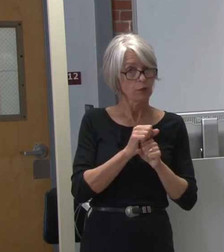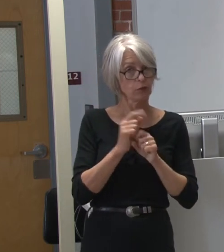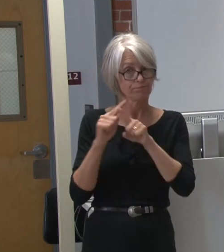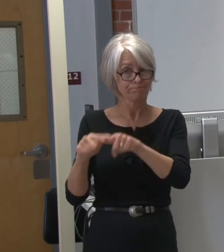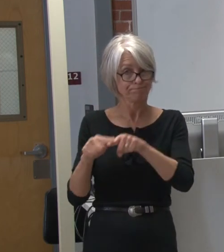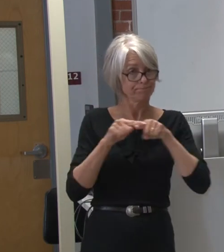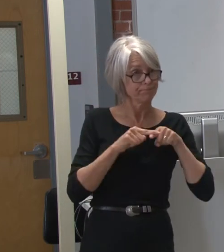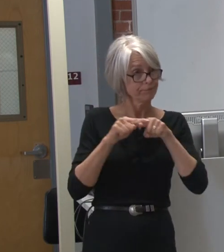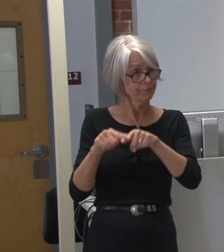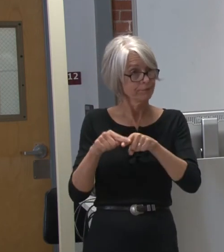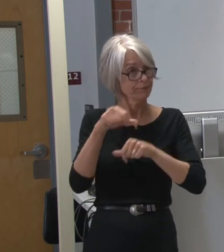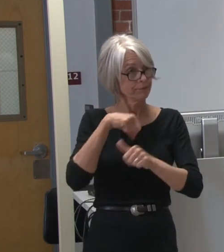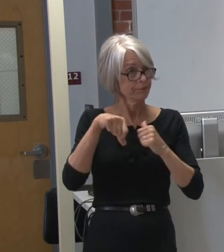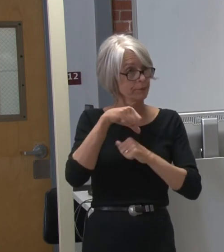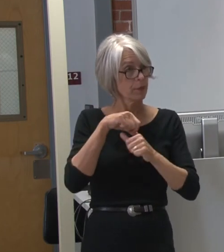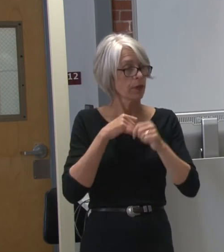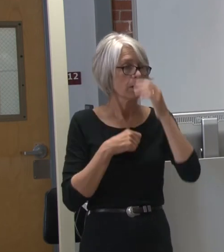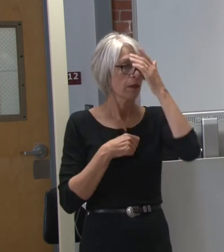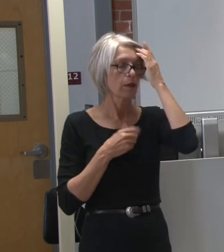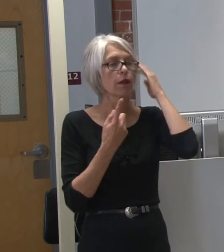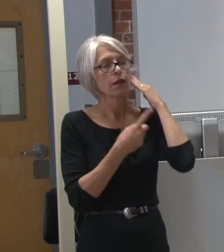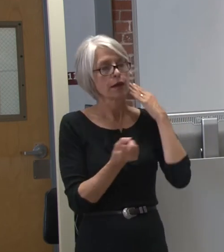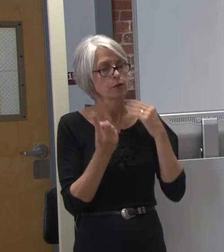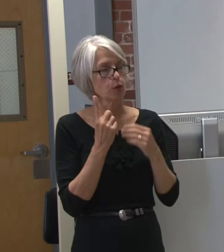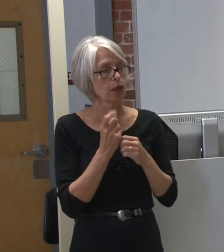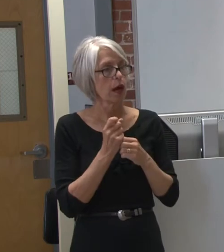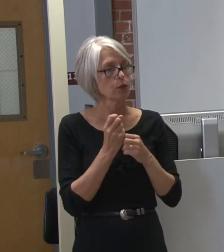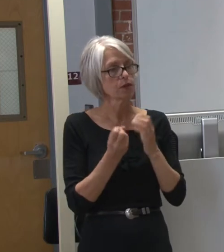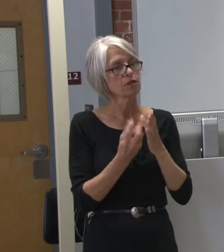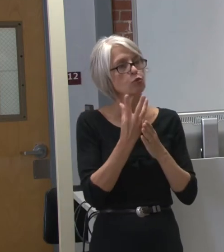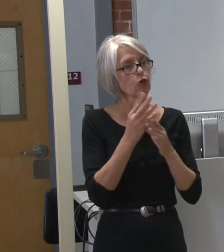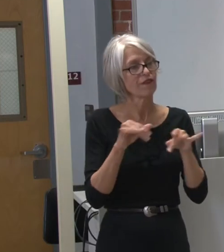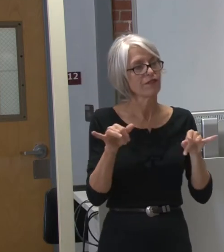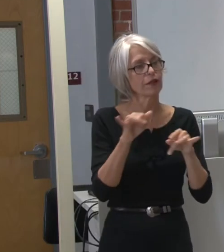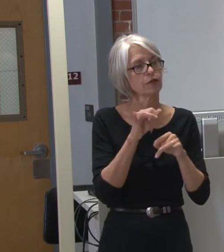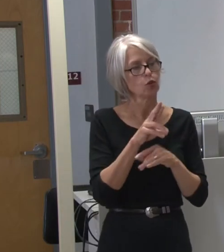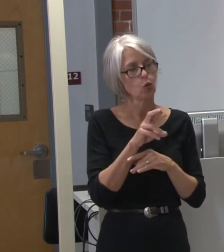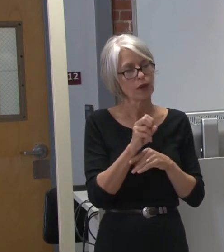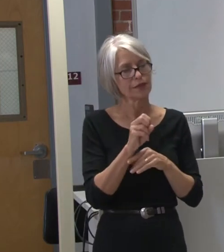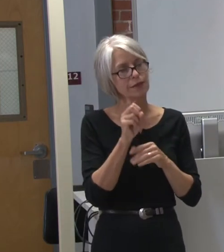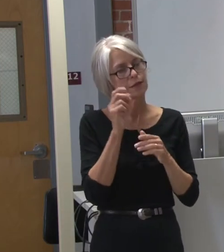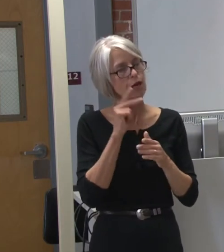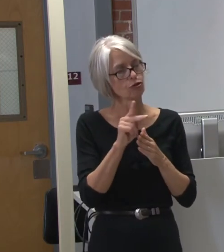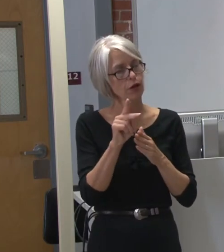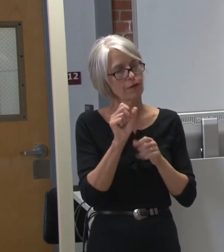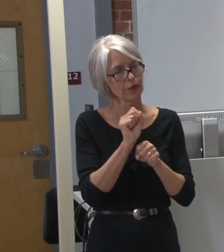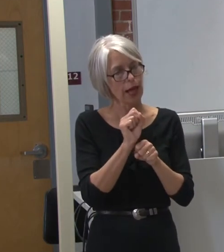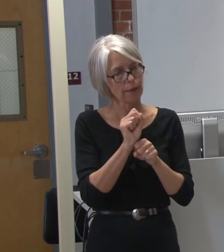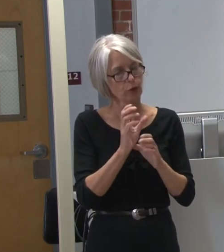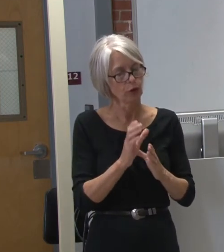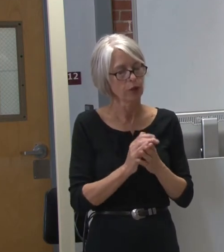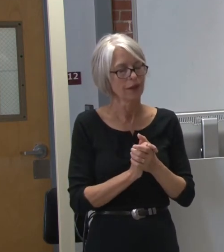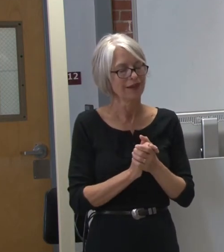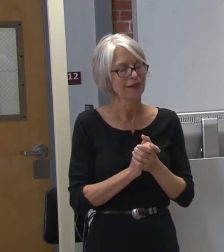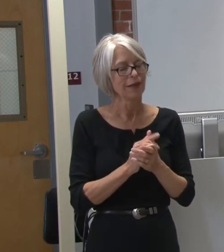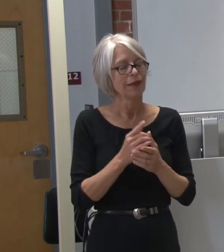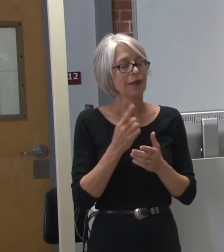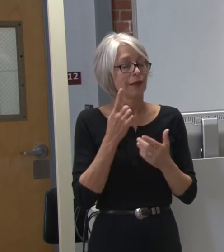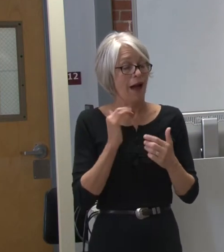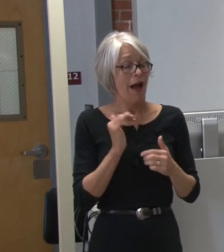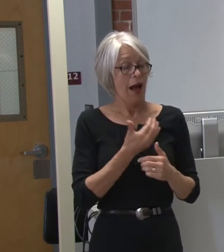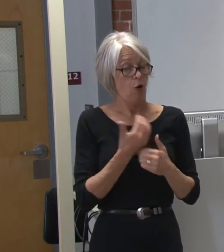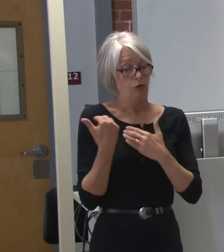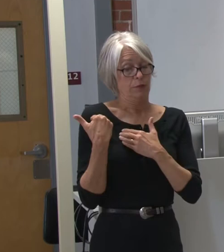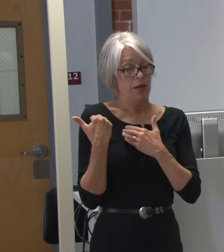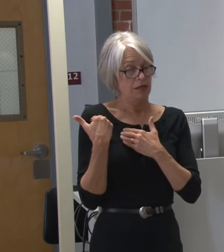in Springfield with the U.S. Department of Labor Secretary Tom Perez, and he kind of aptly put what our primary job is in workforce development and